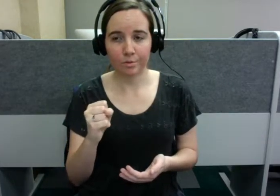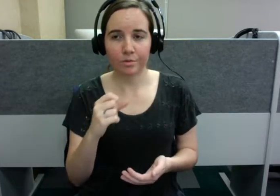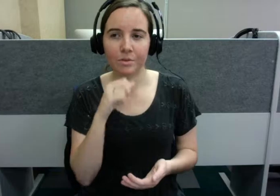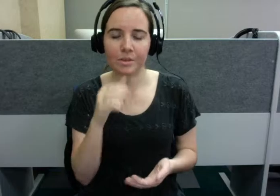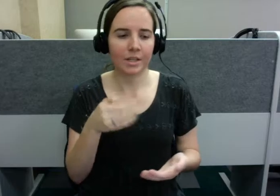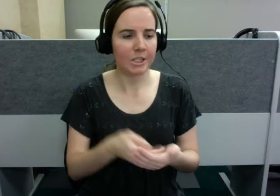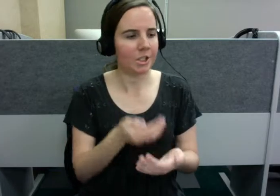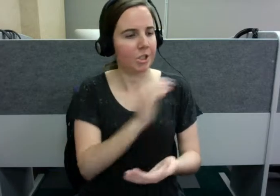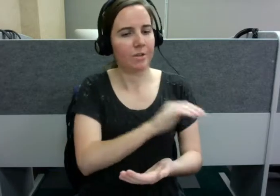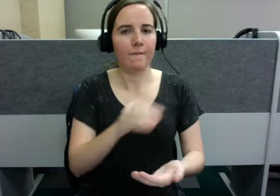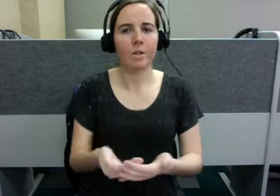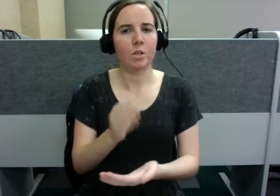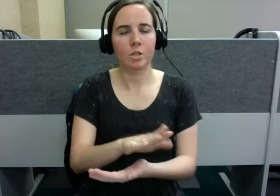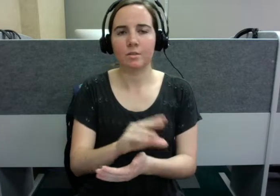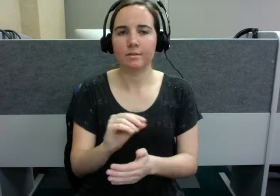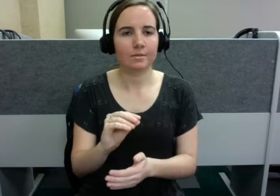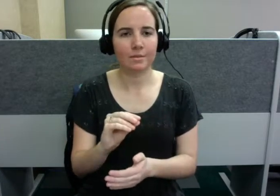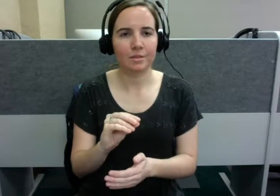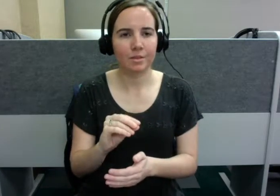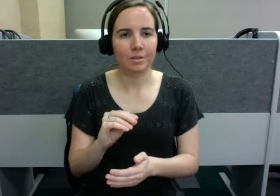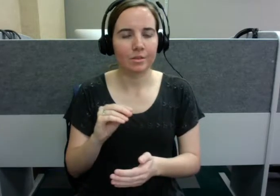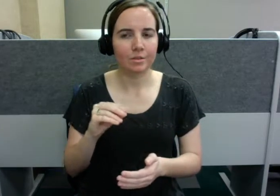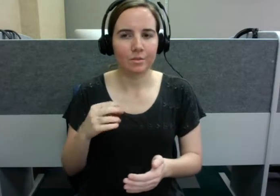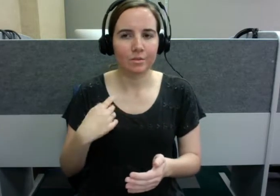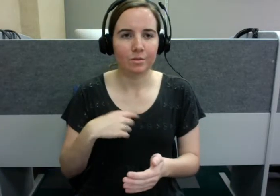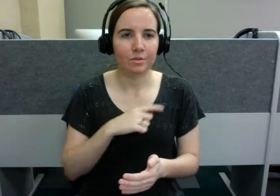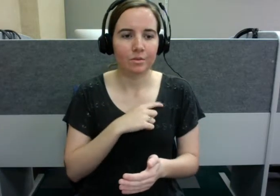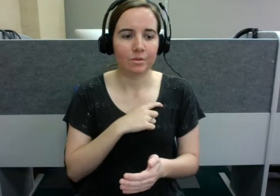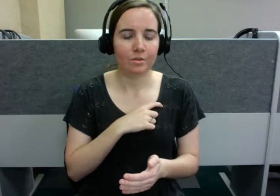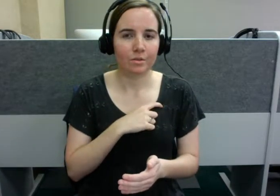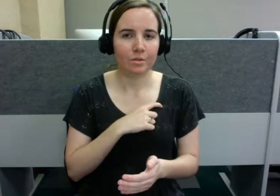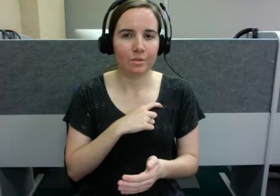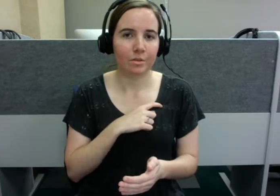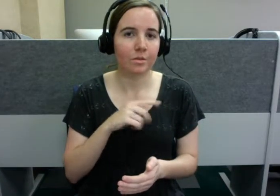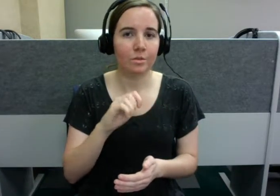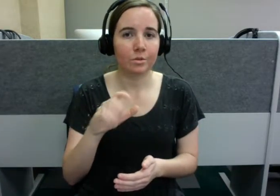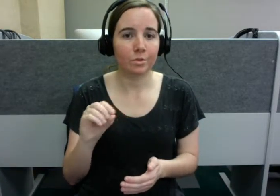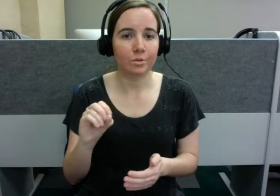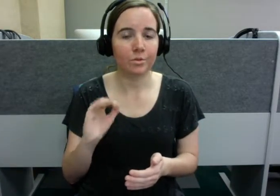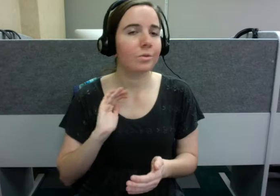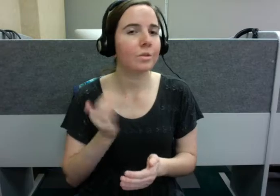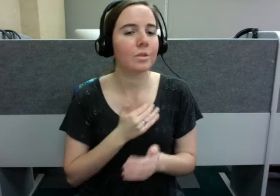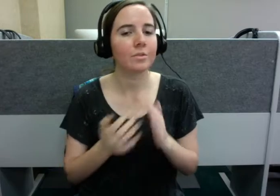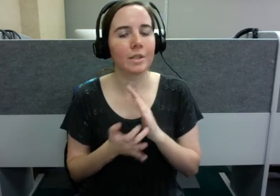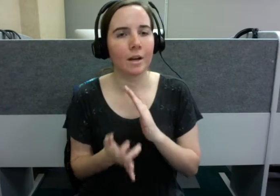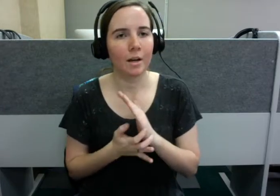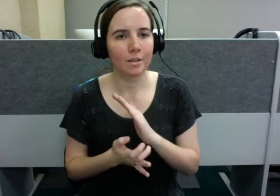picks. They look like the stuff we walk around with. And so the collective